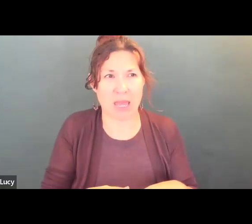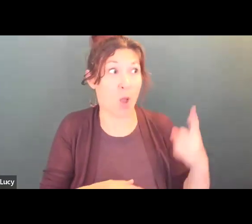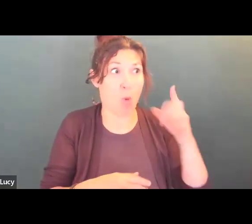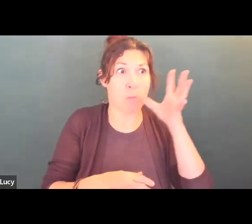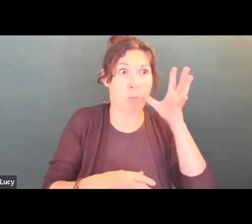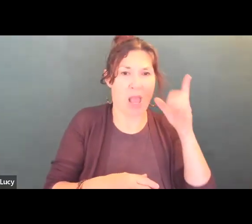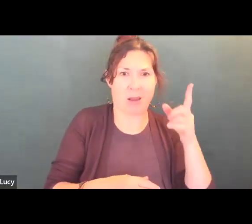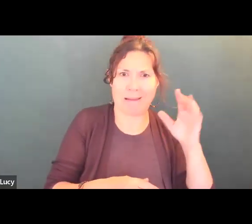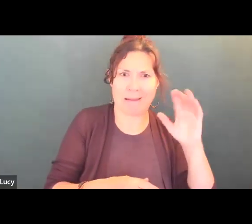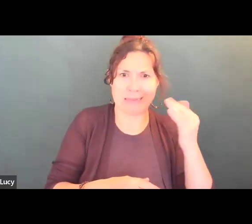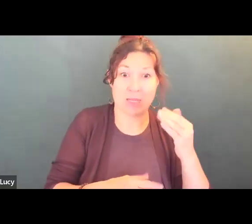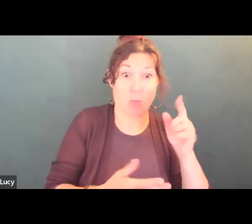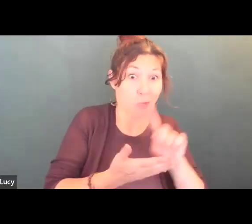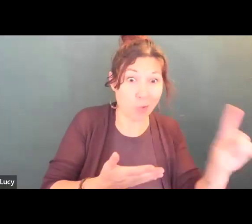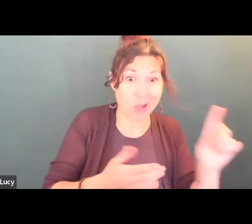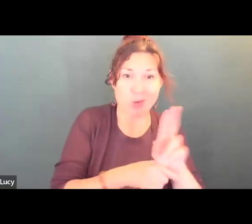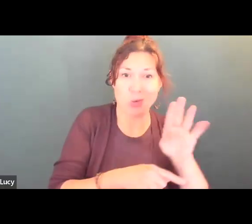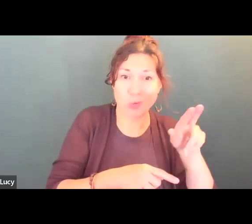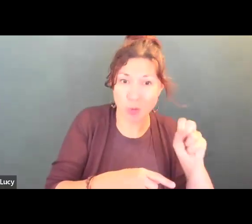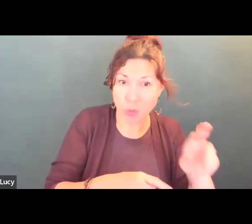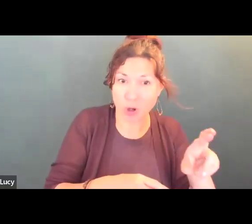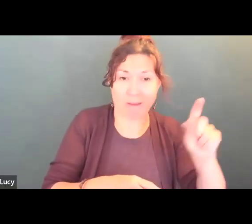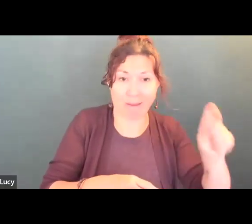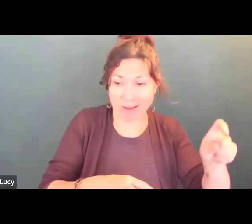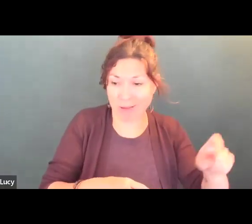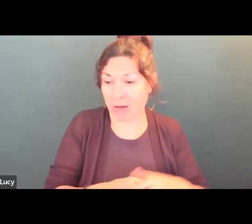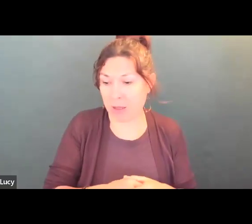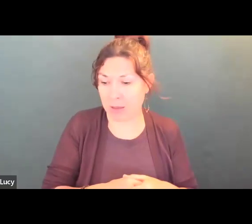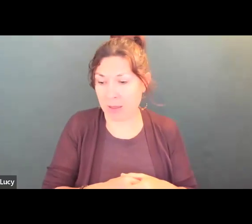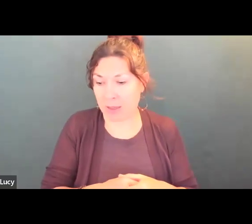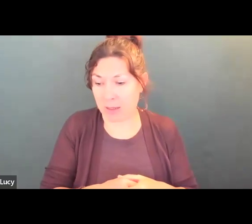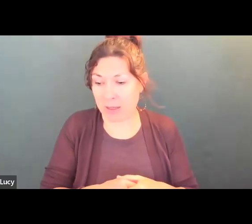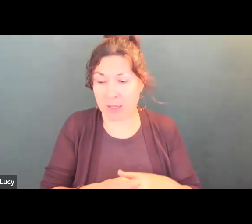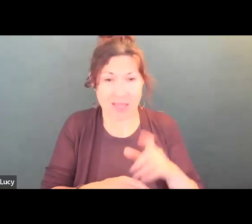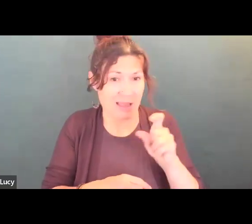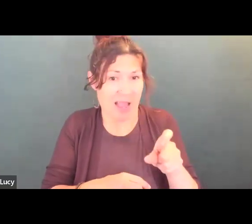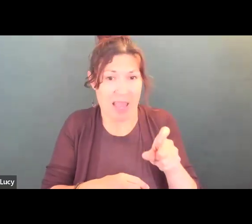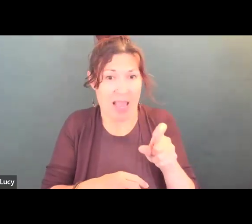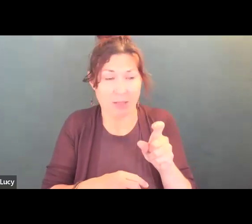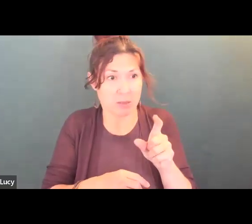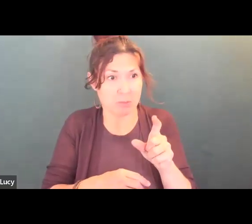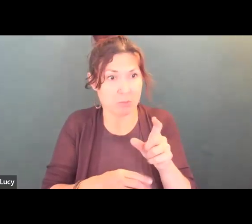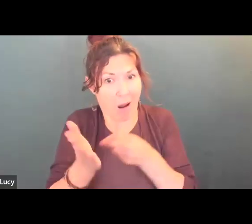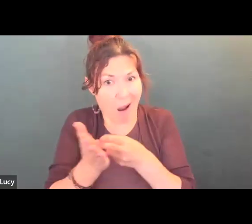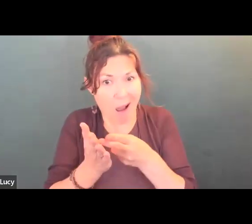being real. And I think this is about our engagement with communities as a consumer of the system. Like that isn't